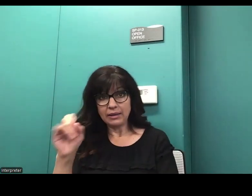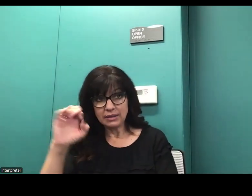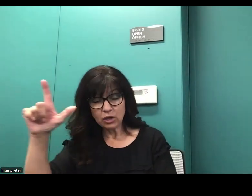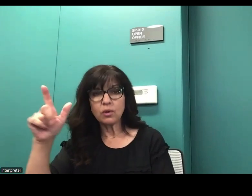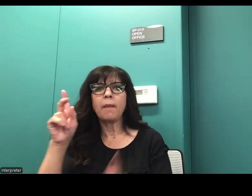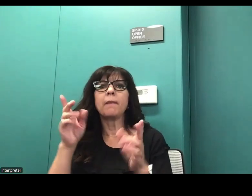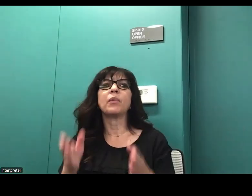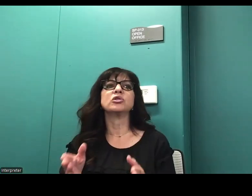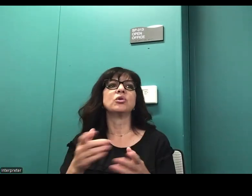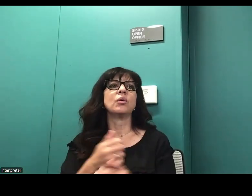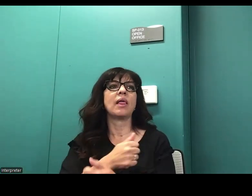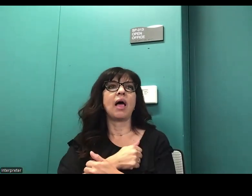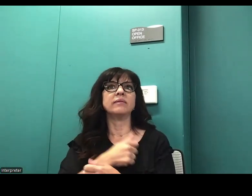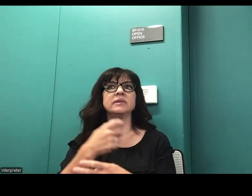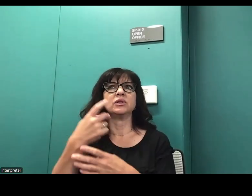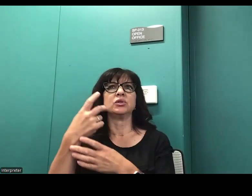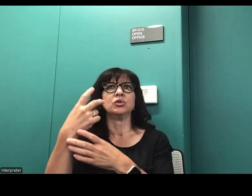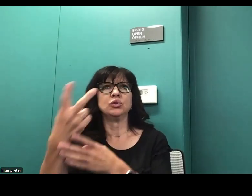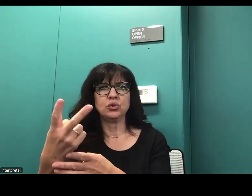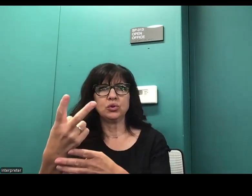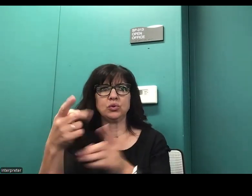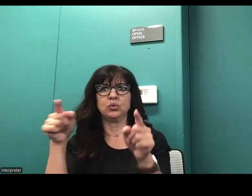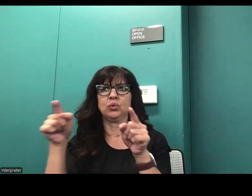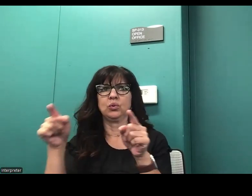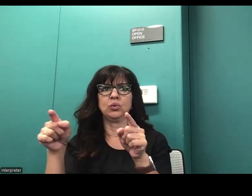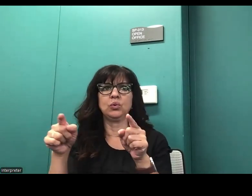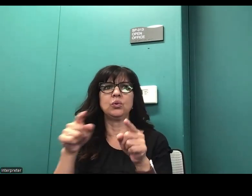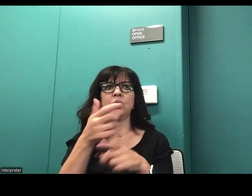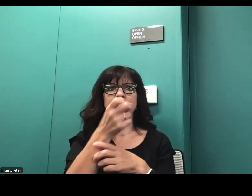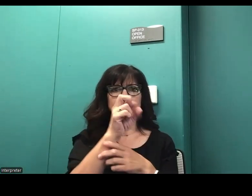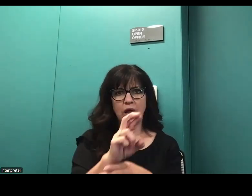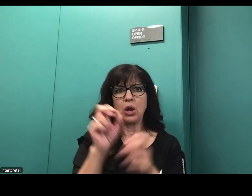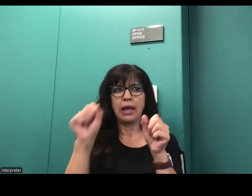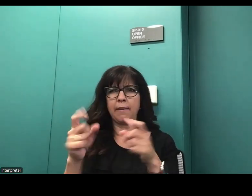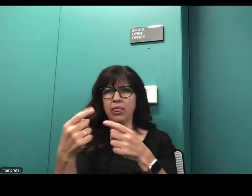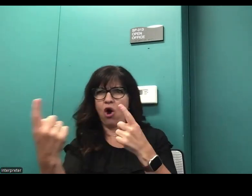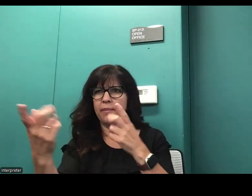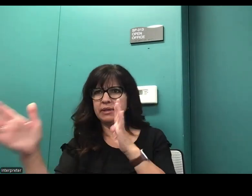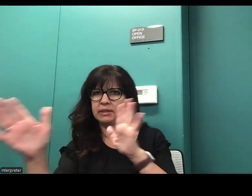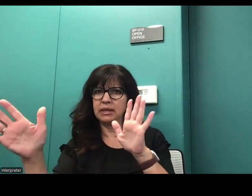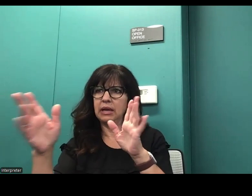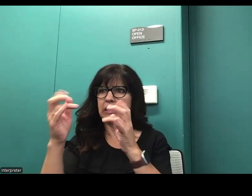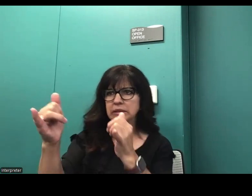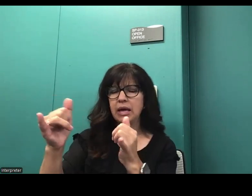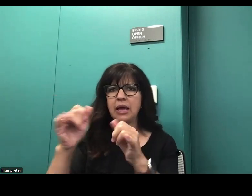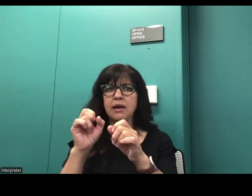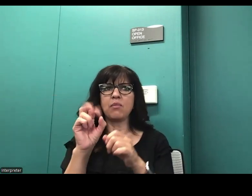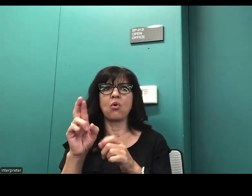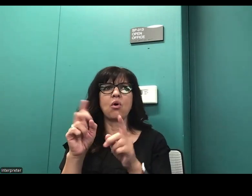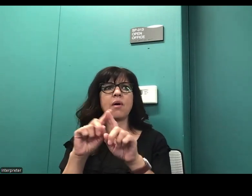loves two of gender, so it can be the opposite sex and the same sex, but